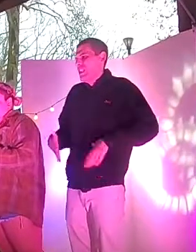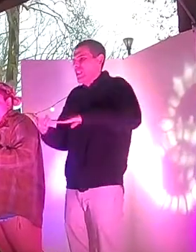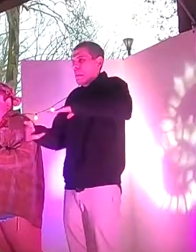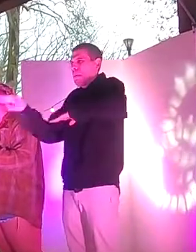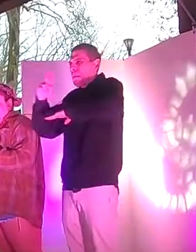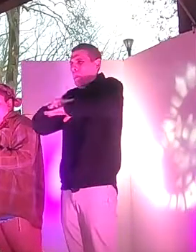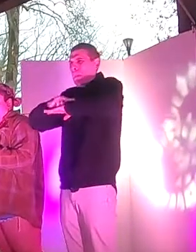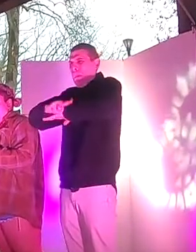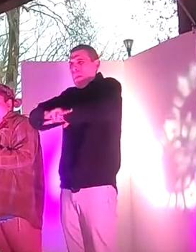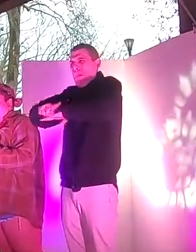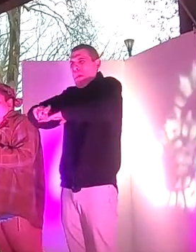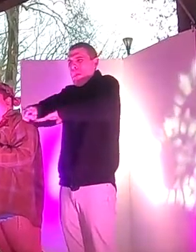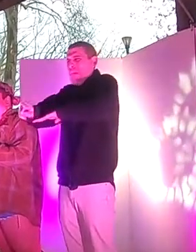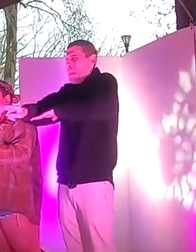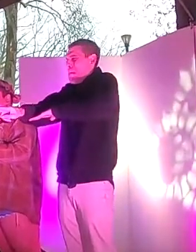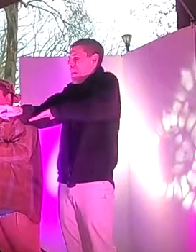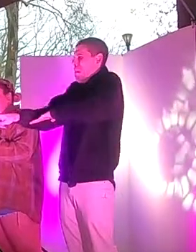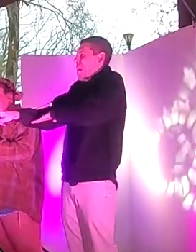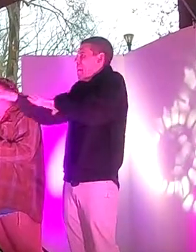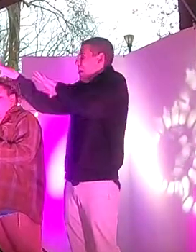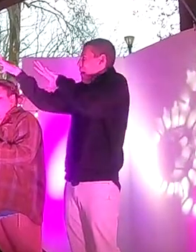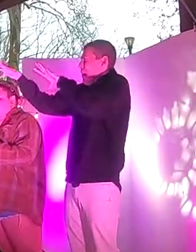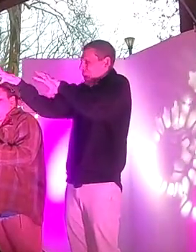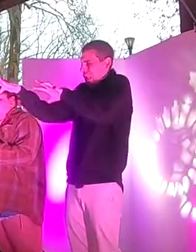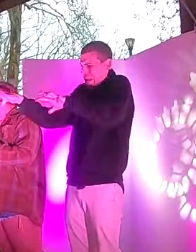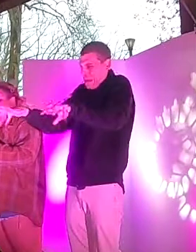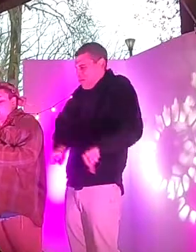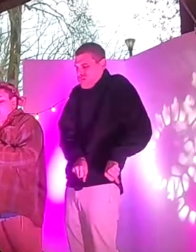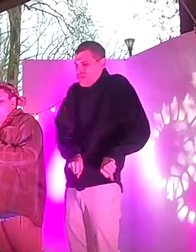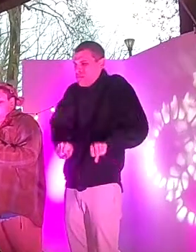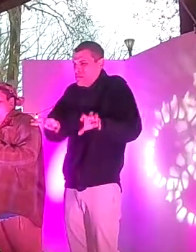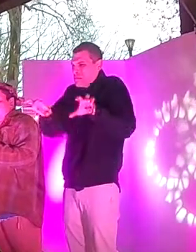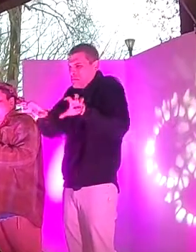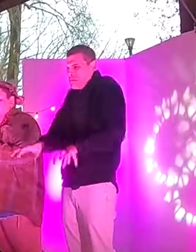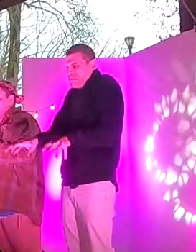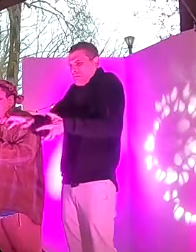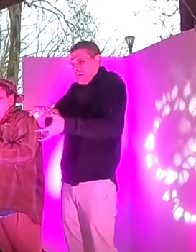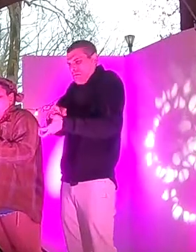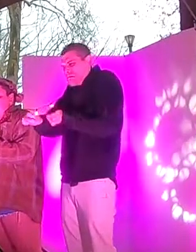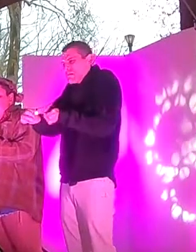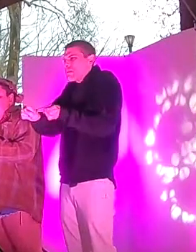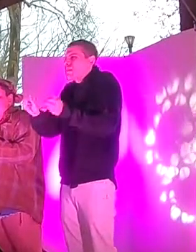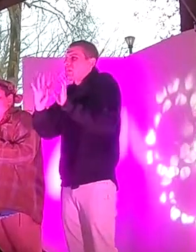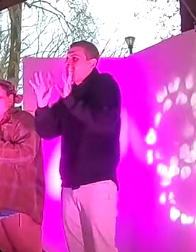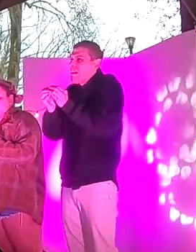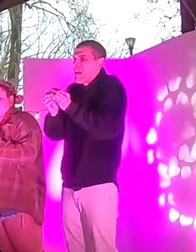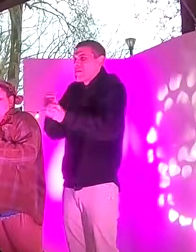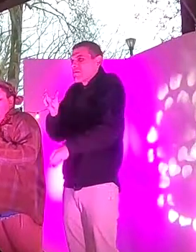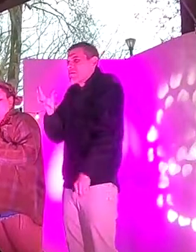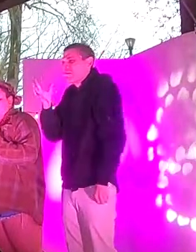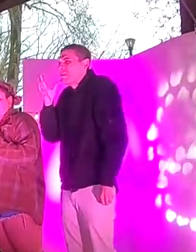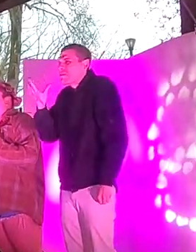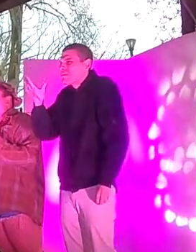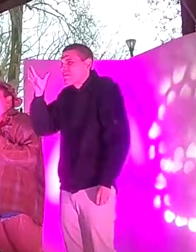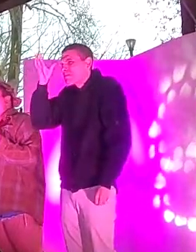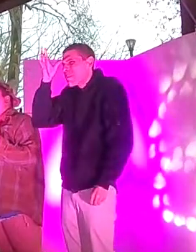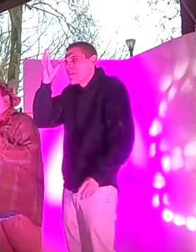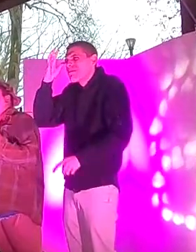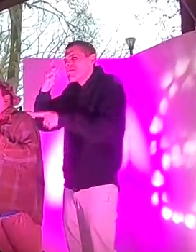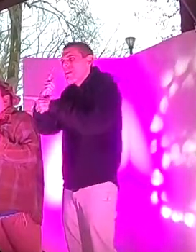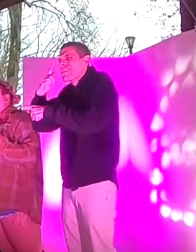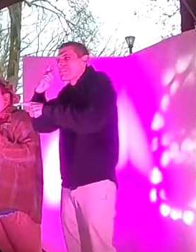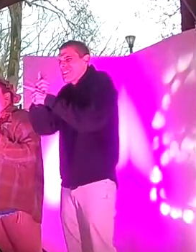concrete. White violence stripping her from our brothers, sisters, mothers, and children's body. They